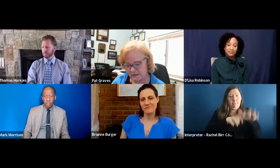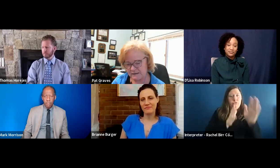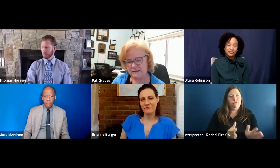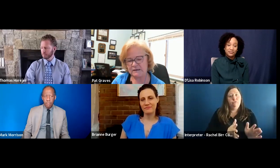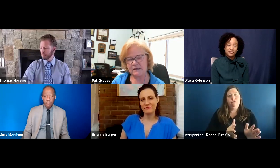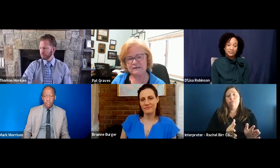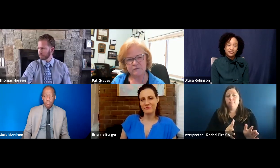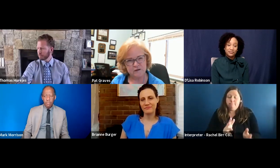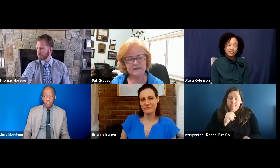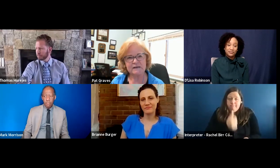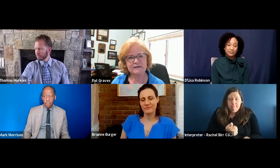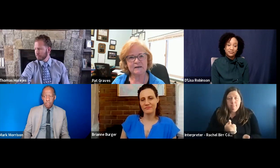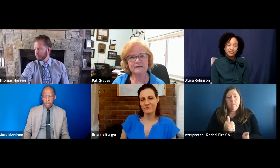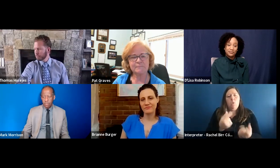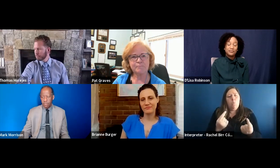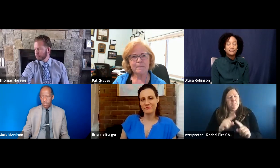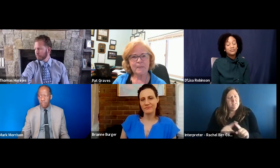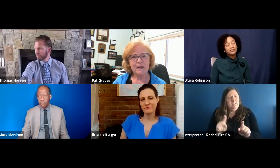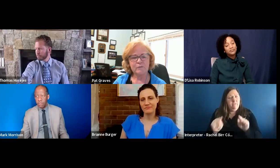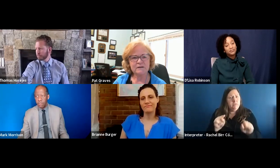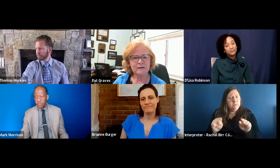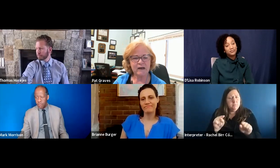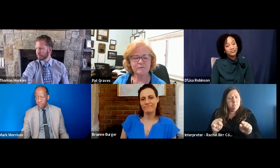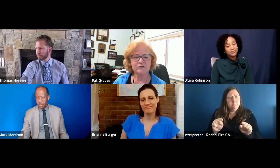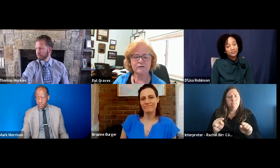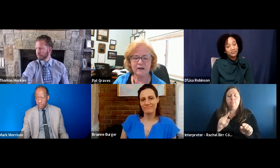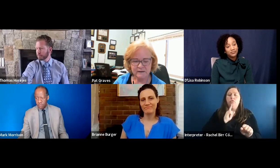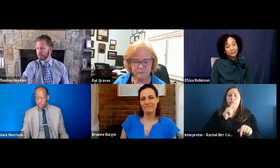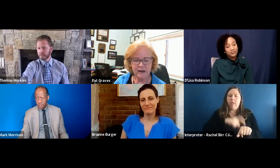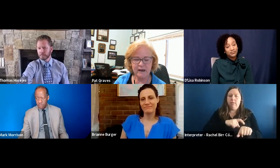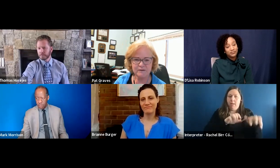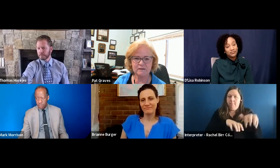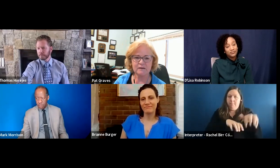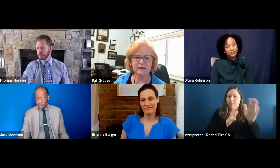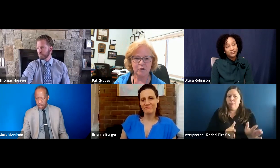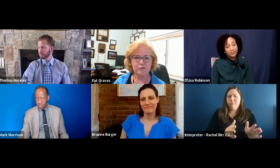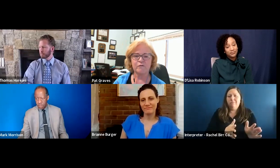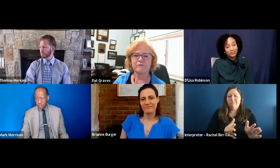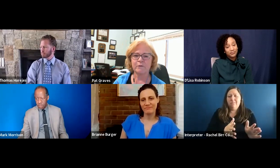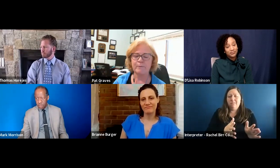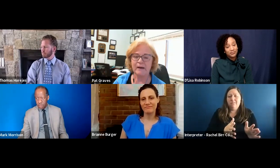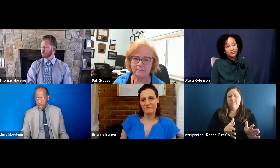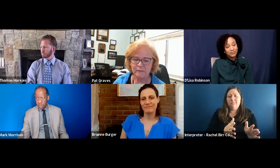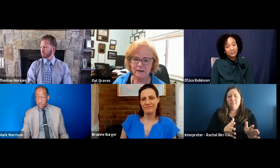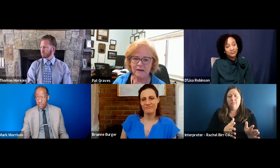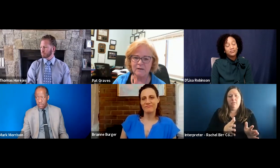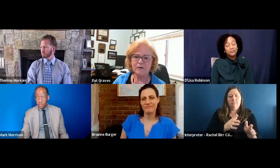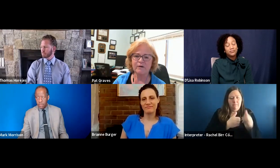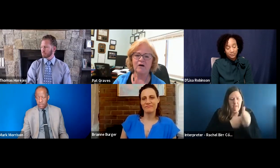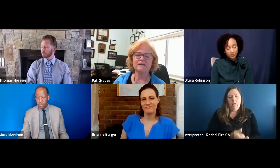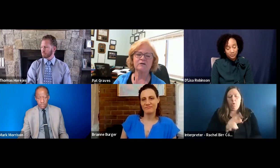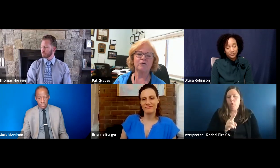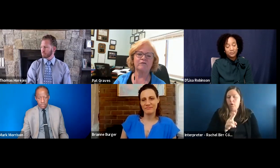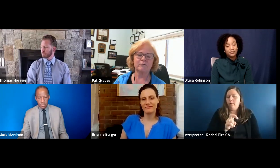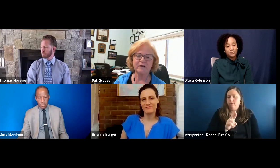the differences is a real-time captioner, yes, we absolutely go for verbatim, but